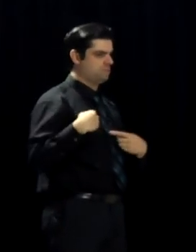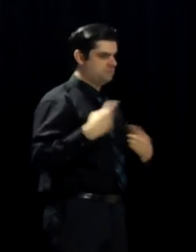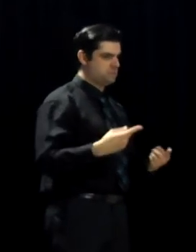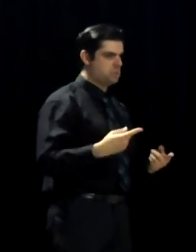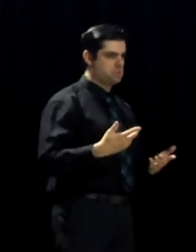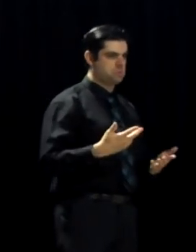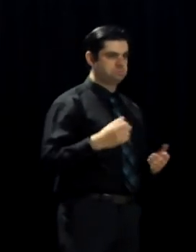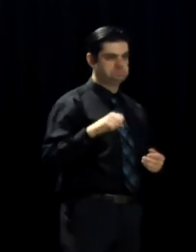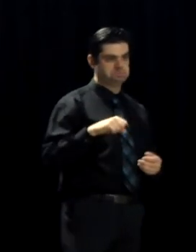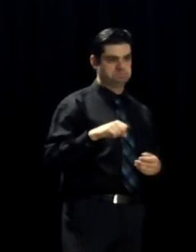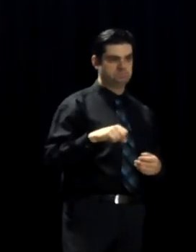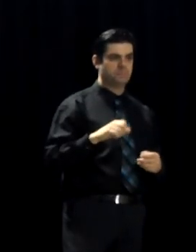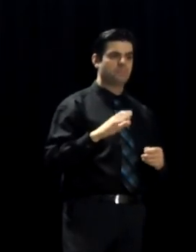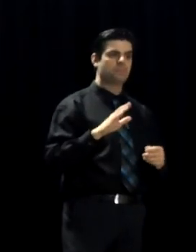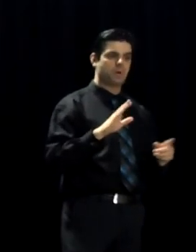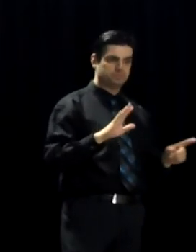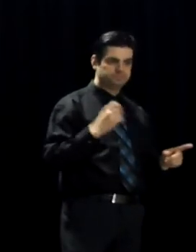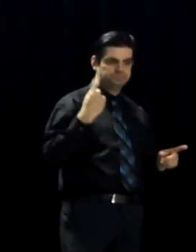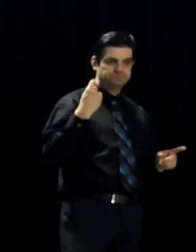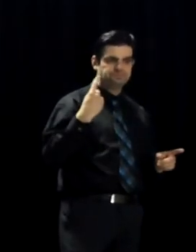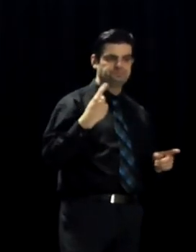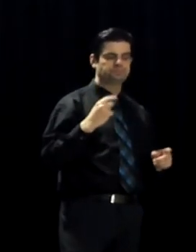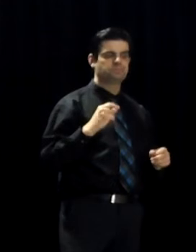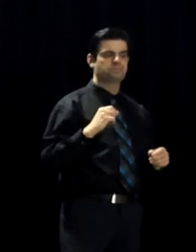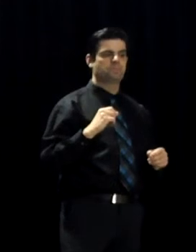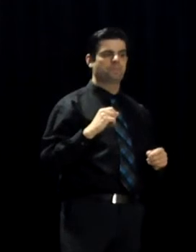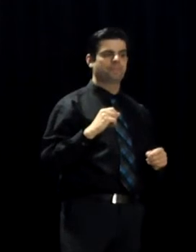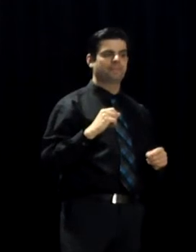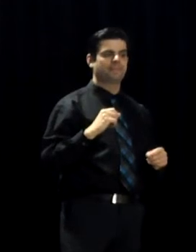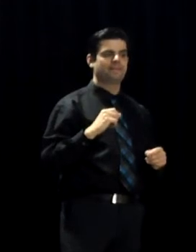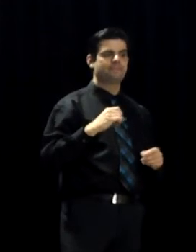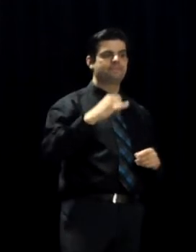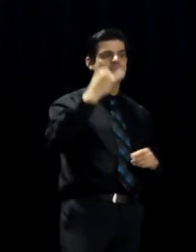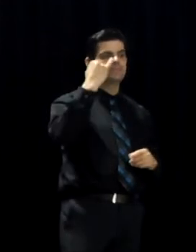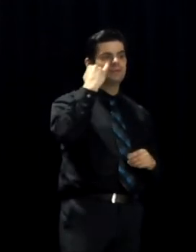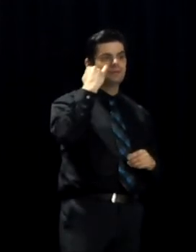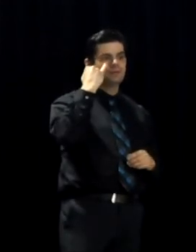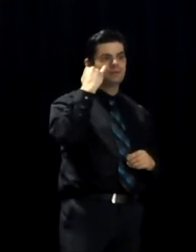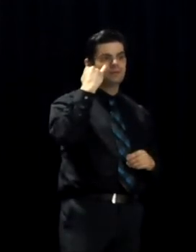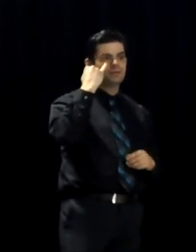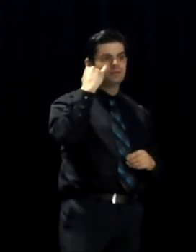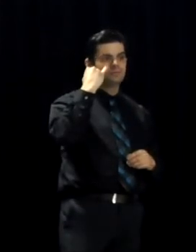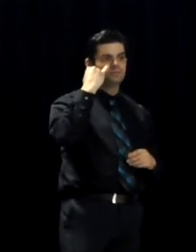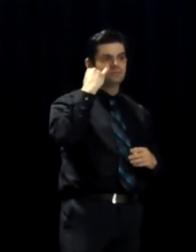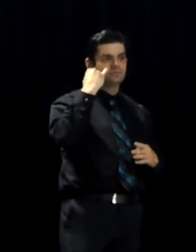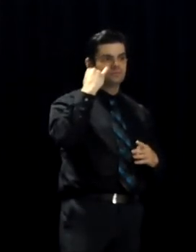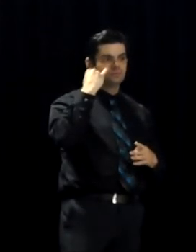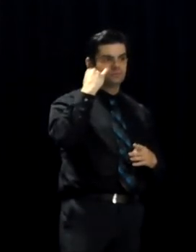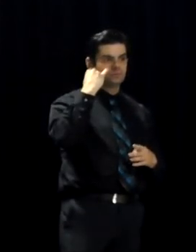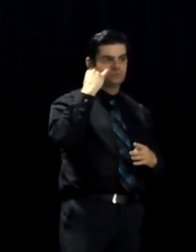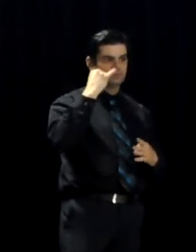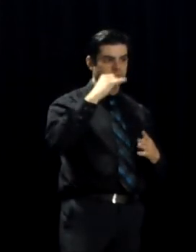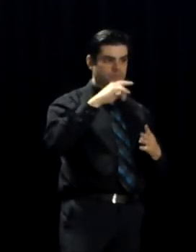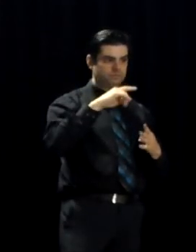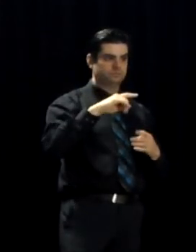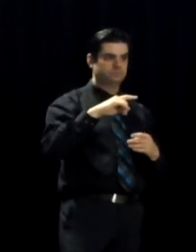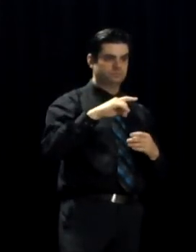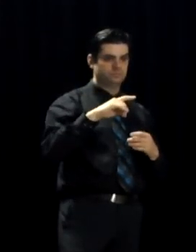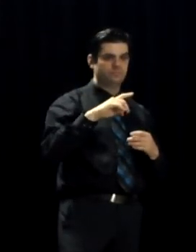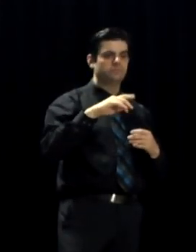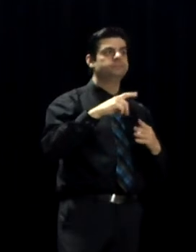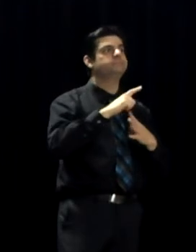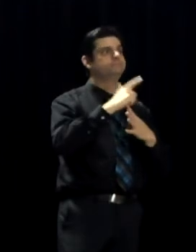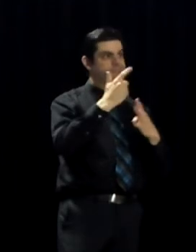Look at if we see through phase 2 the first week indications that the virus is